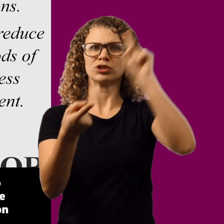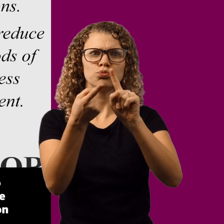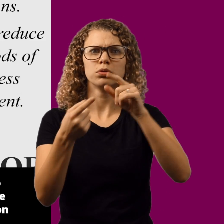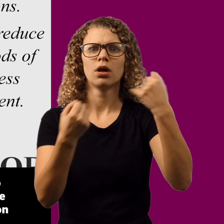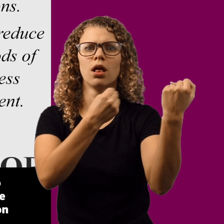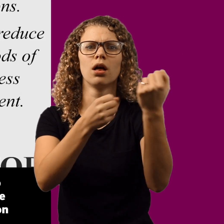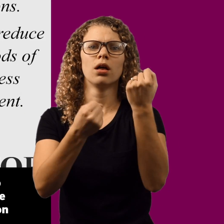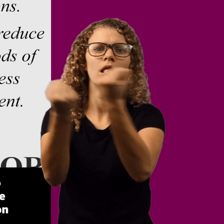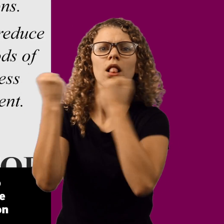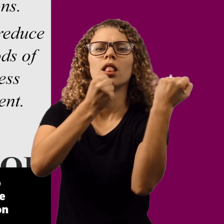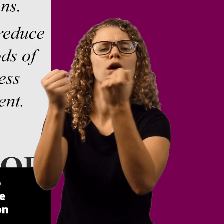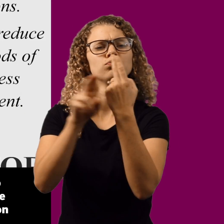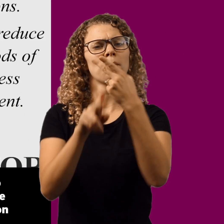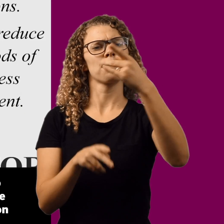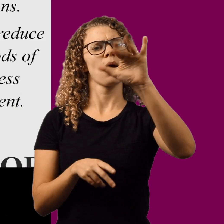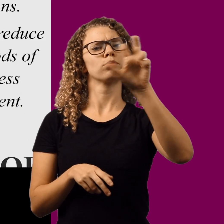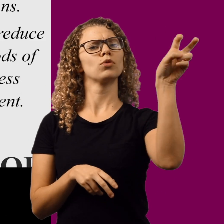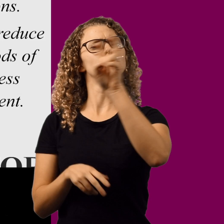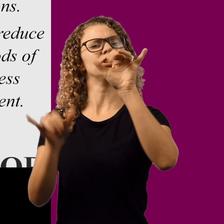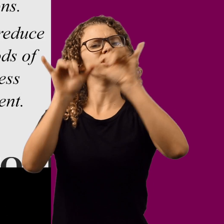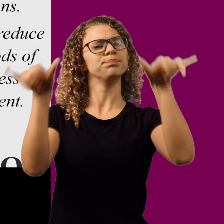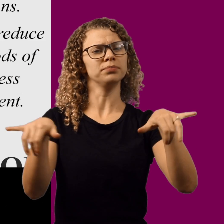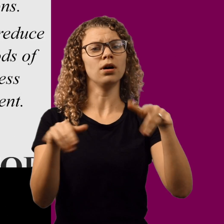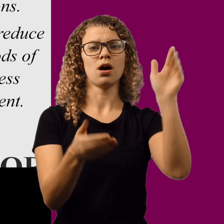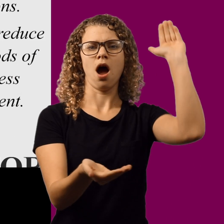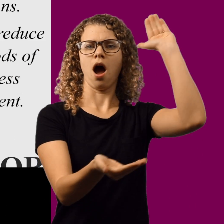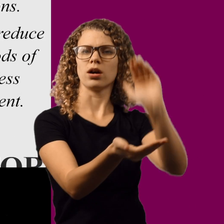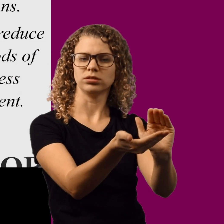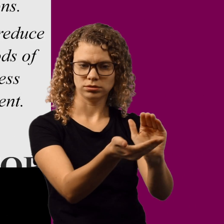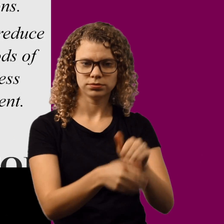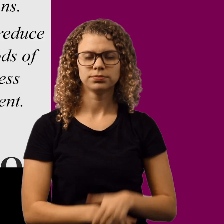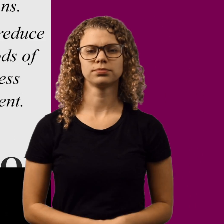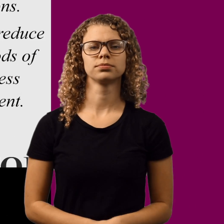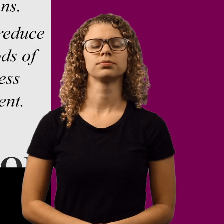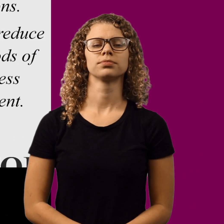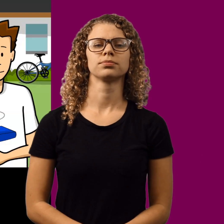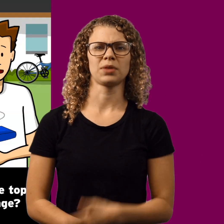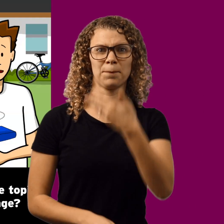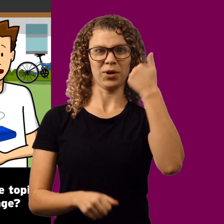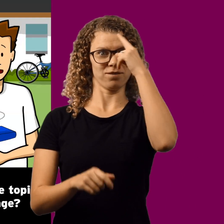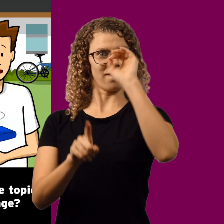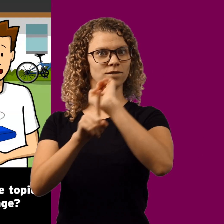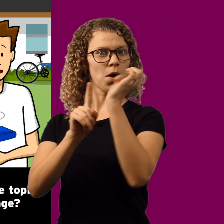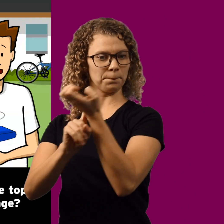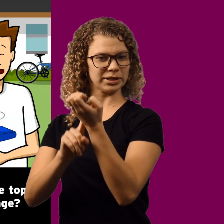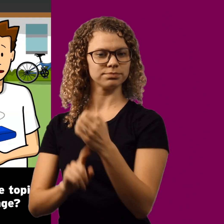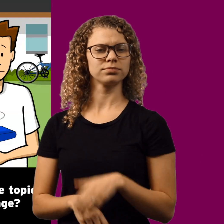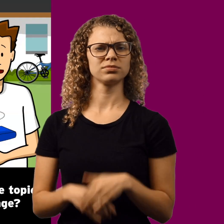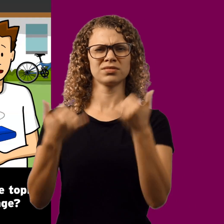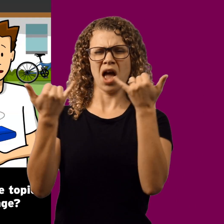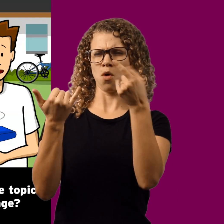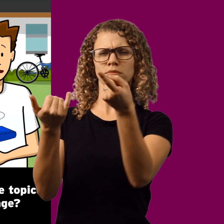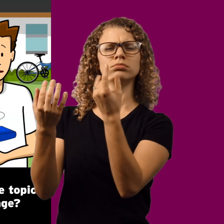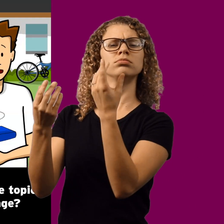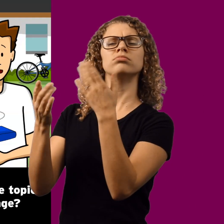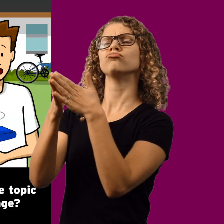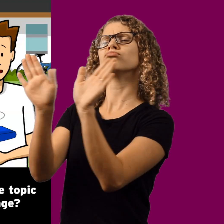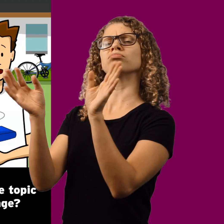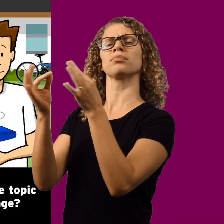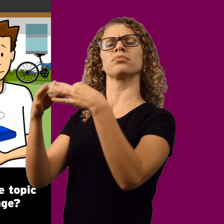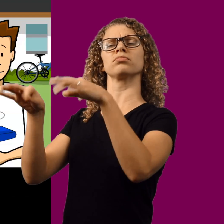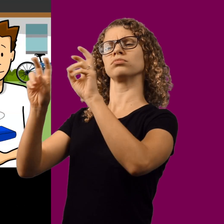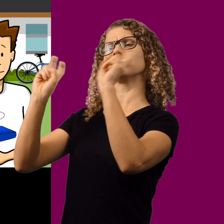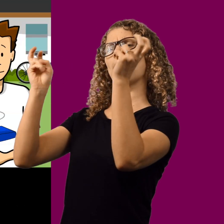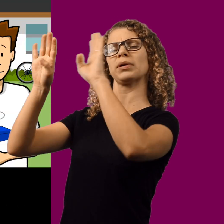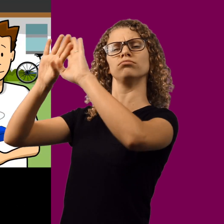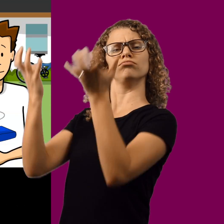pollution is to use methods of transportation that are less harmful to the environment. So what would you say are the topic and main idea in this passage?